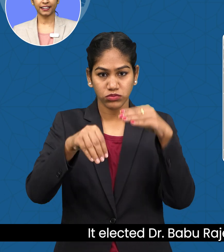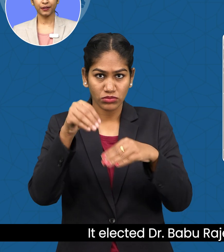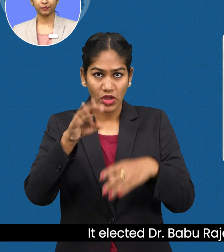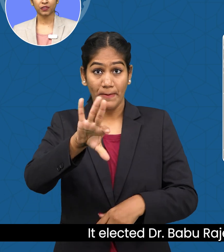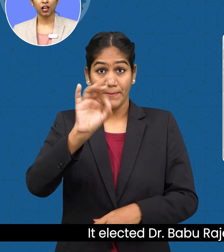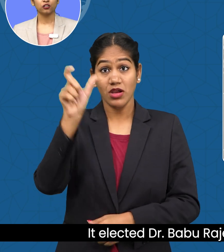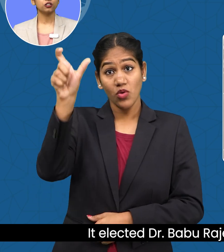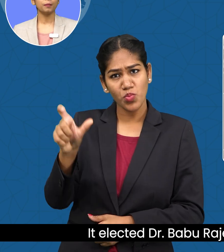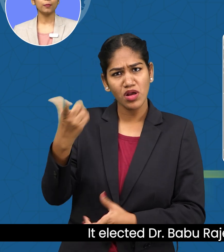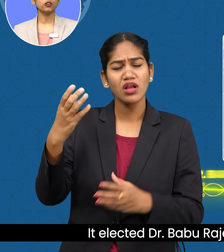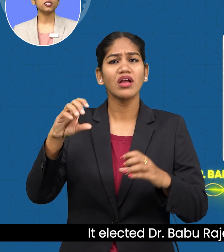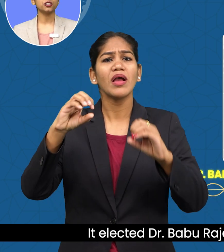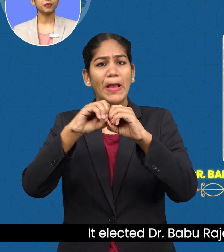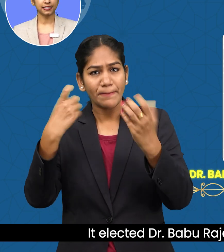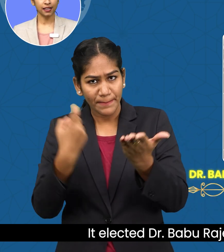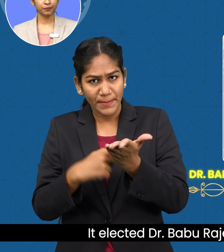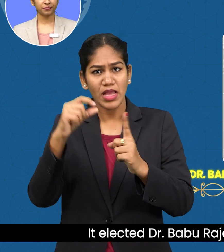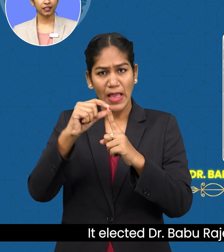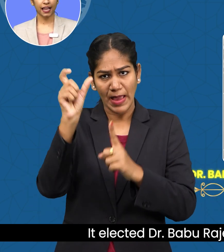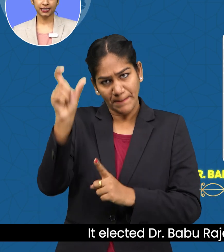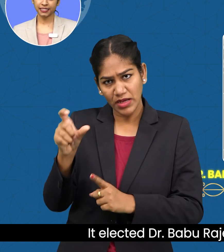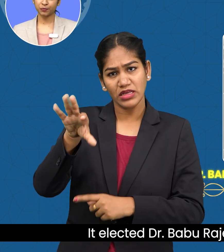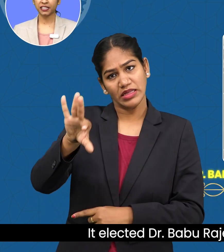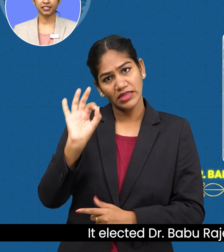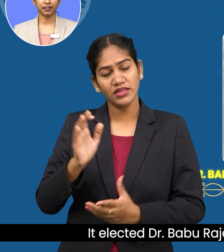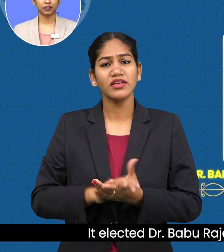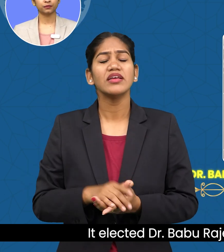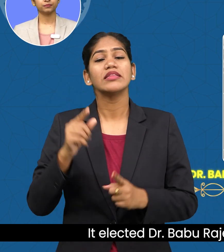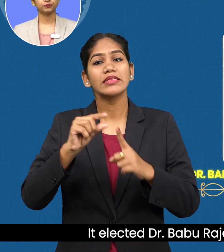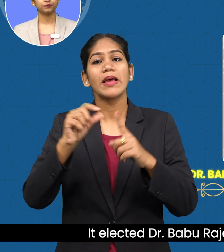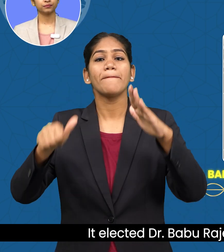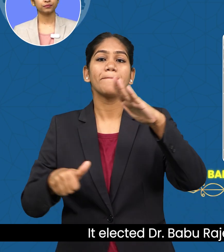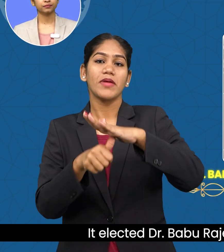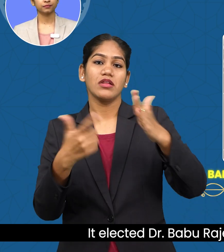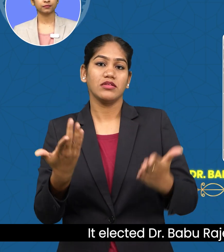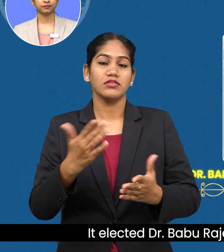It elected Dr. Babu Rajendra Prasad as its president.